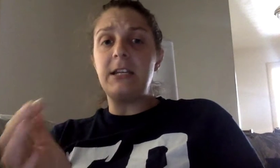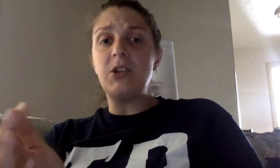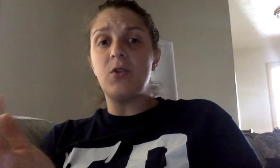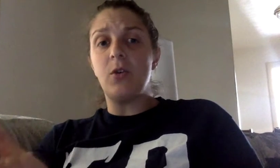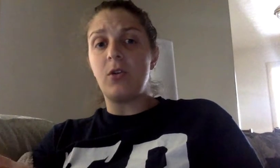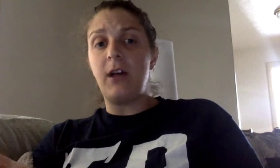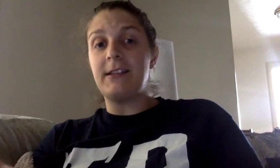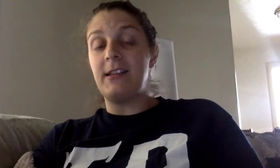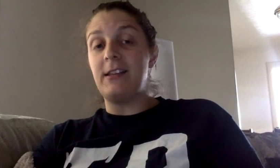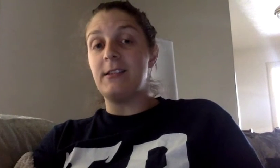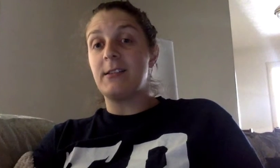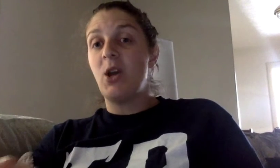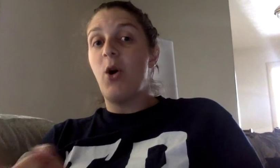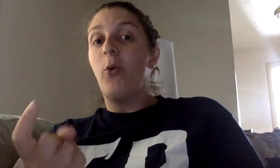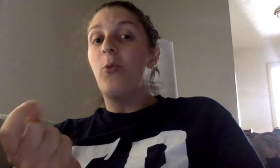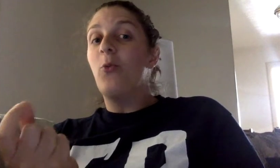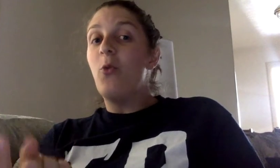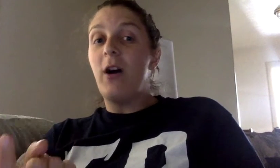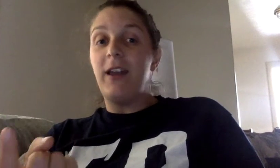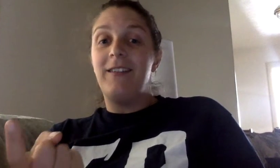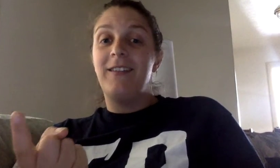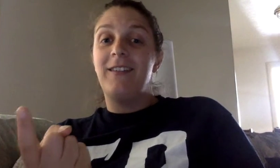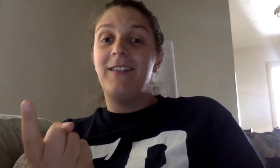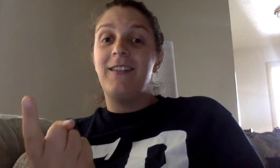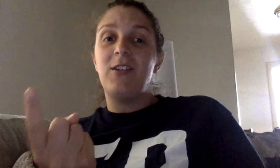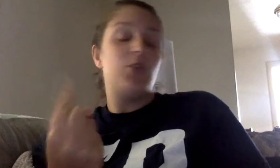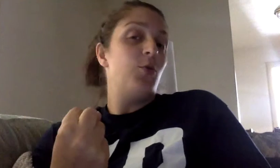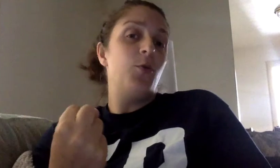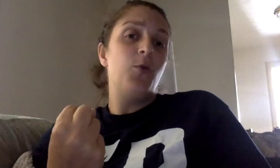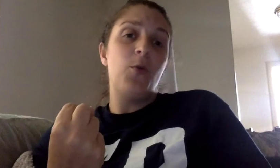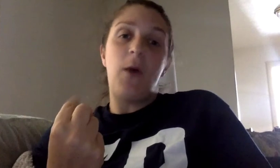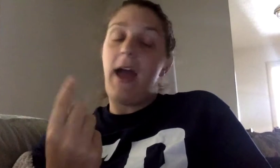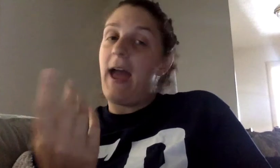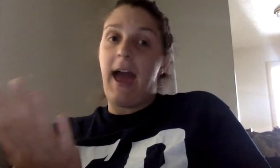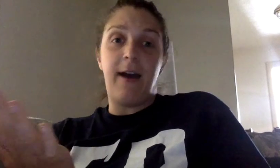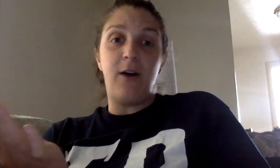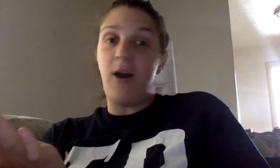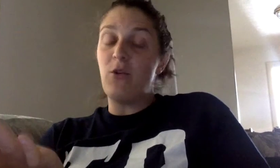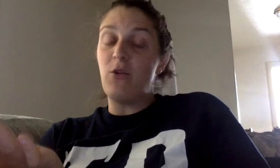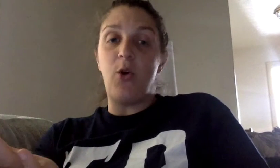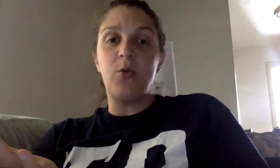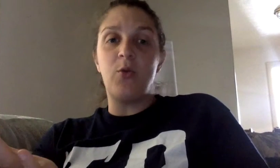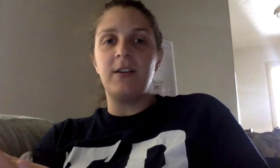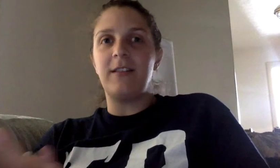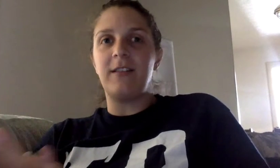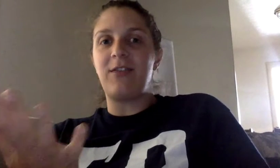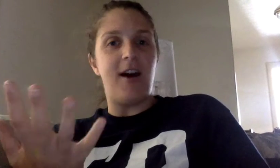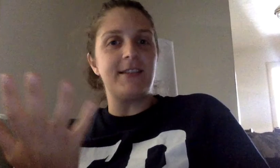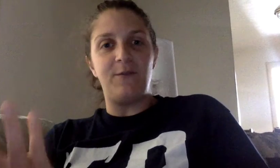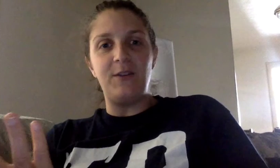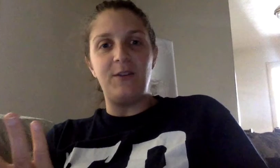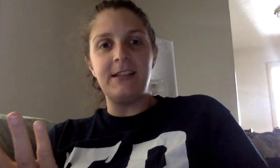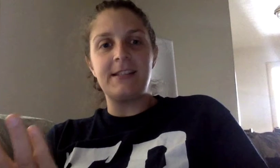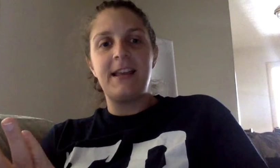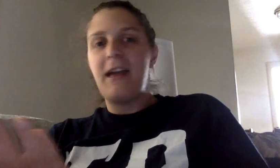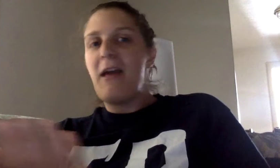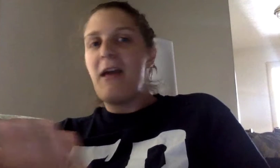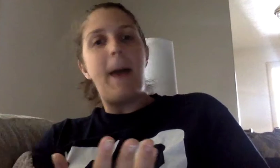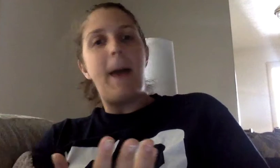teacher or class is. One, you have your own thoughts and feelings. That may